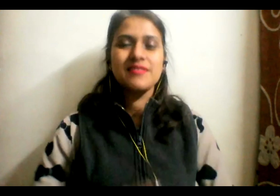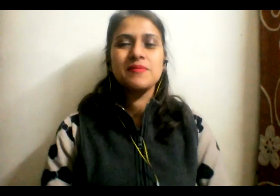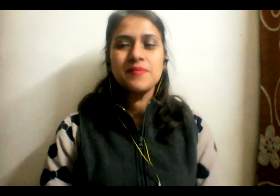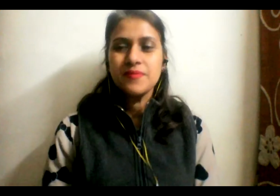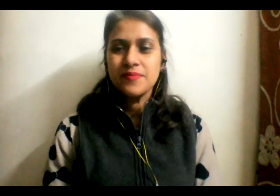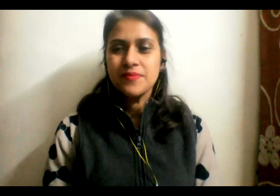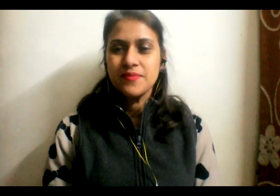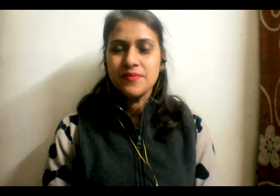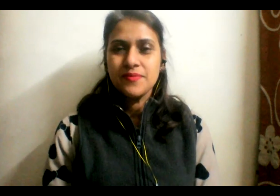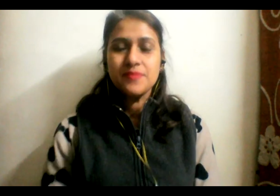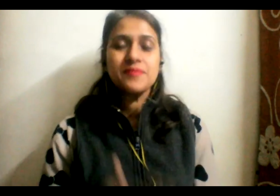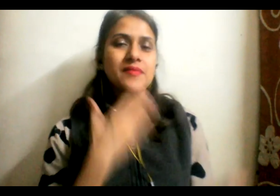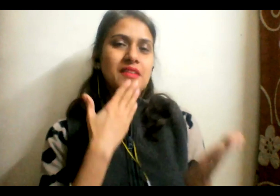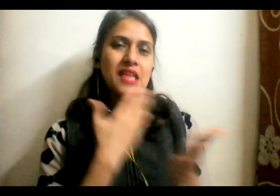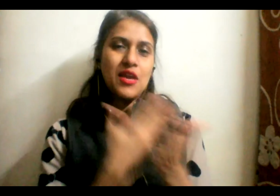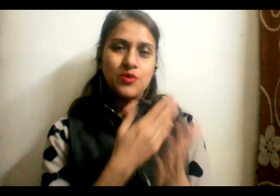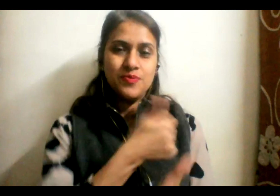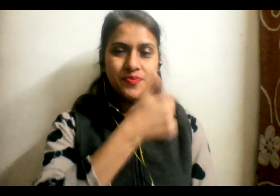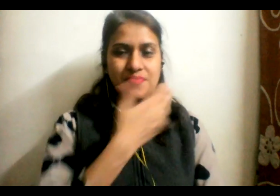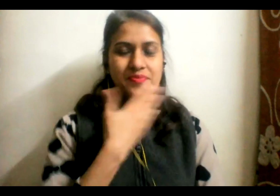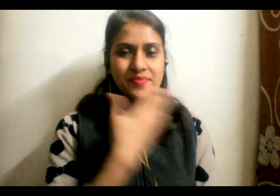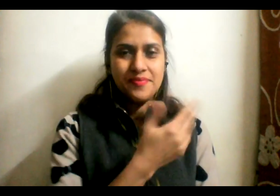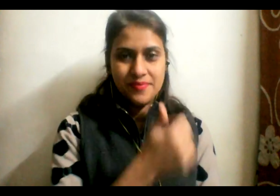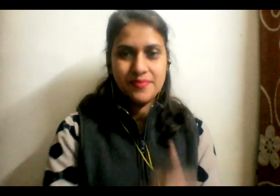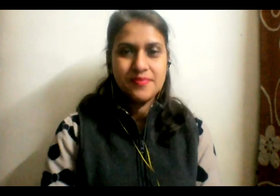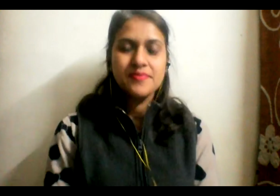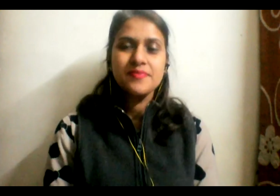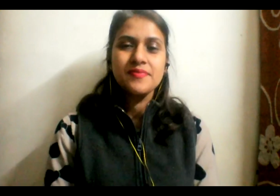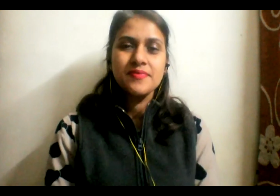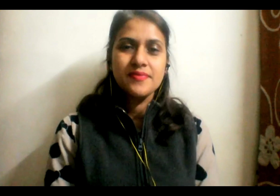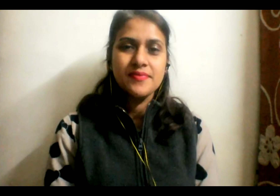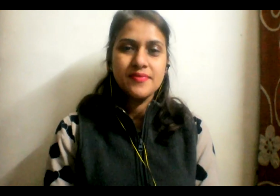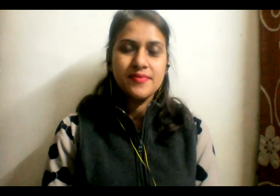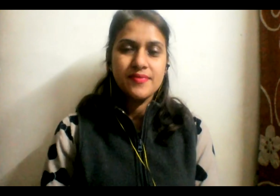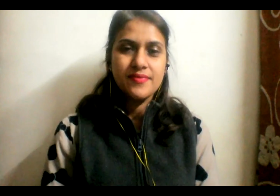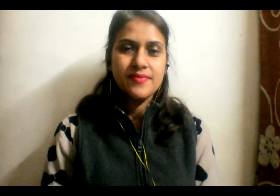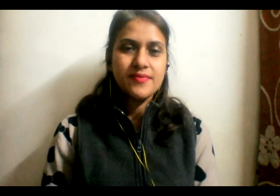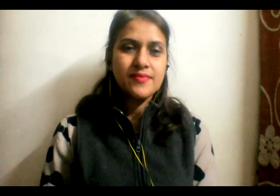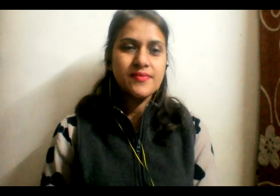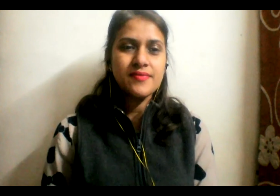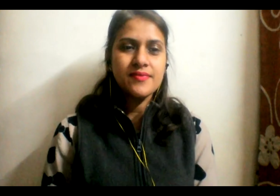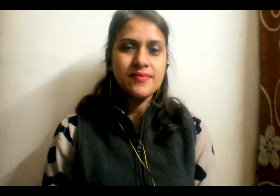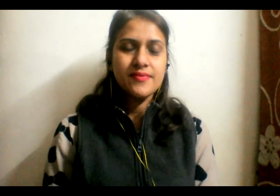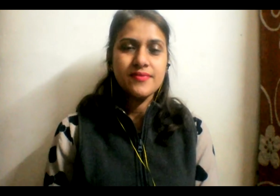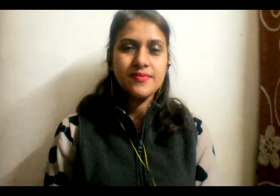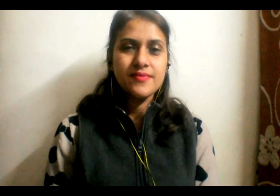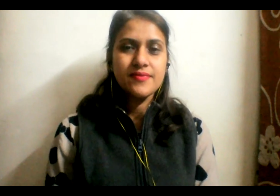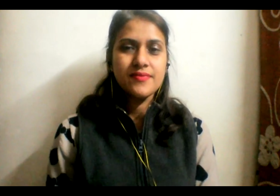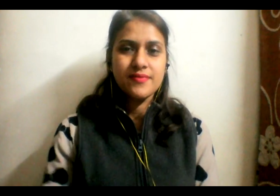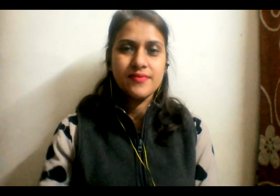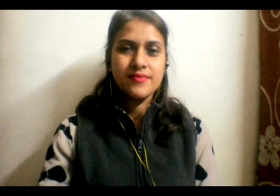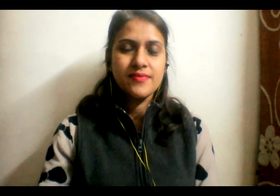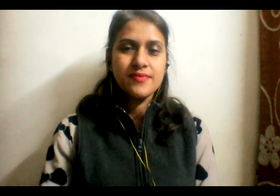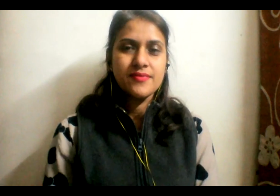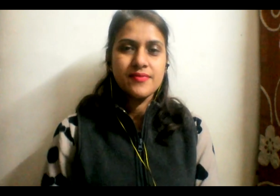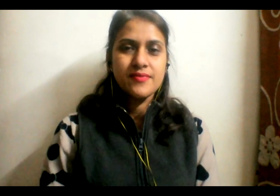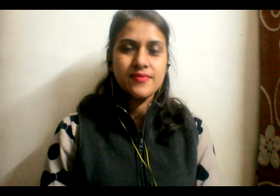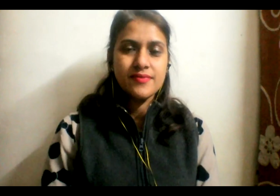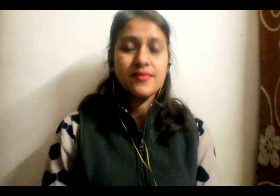Okay, thank you, sir. Thank you, sir, for your insightful lecture